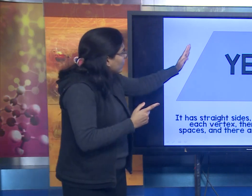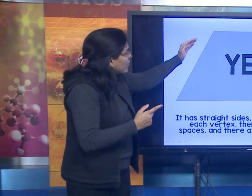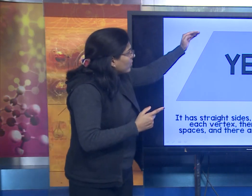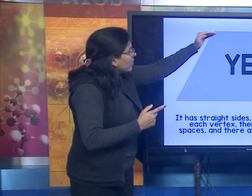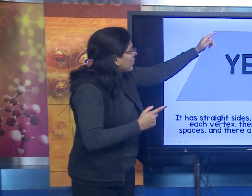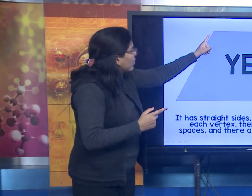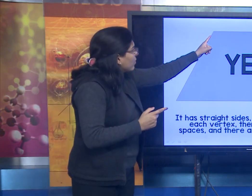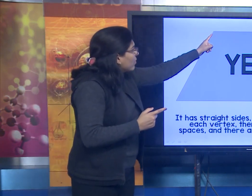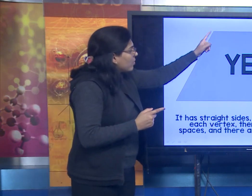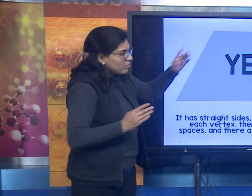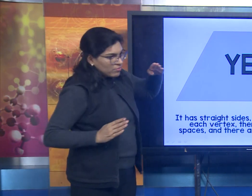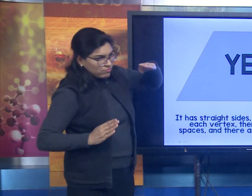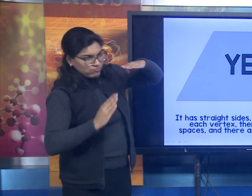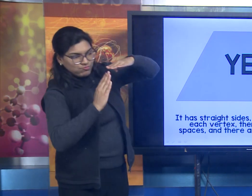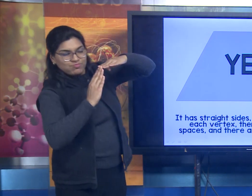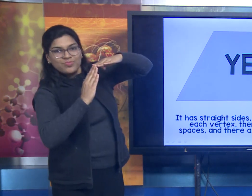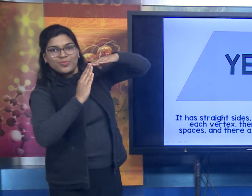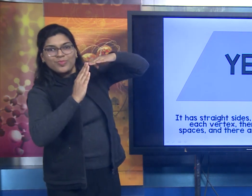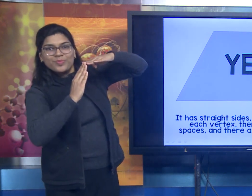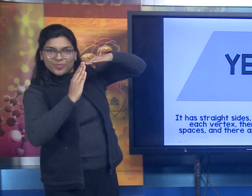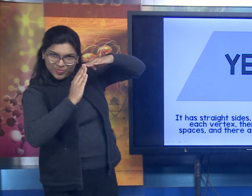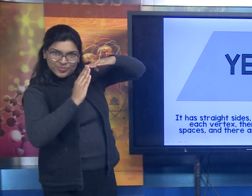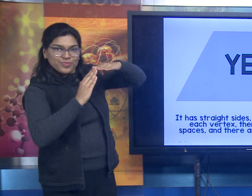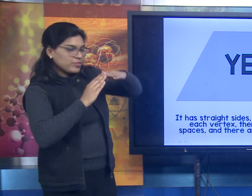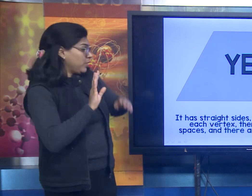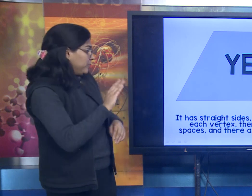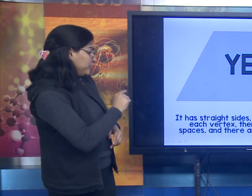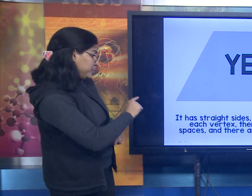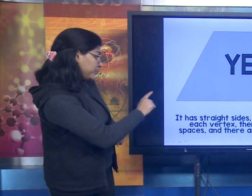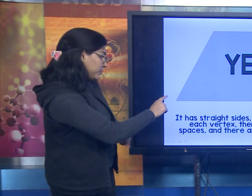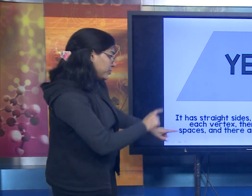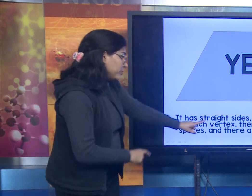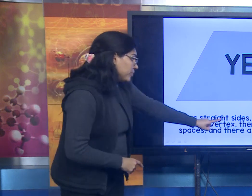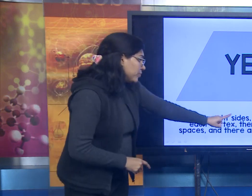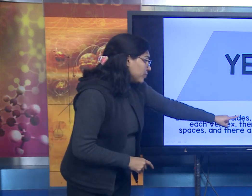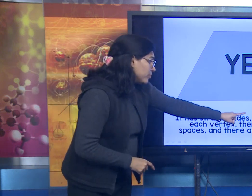lines join together, that point is vertex. Okay? And